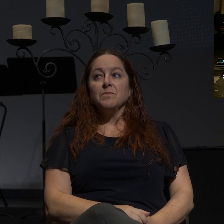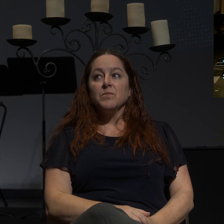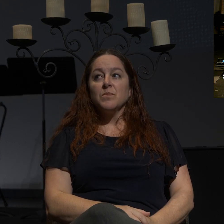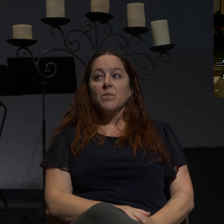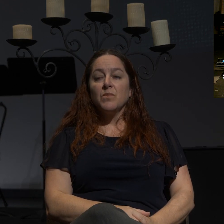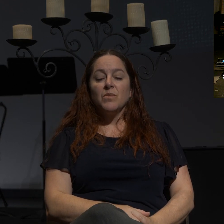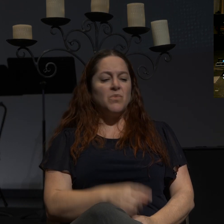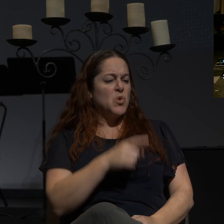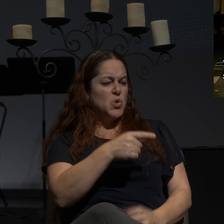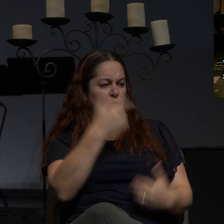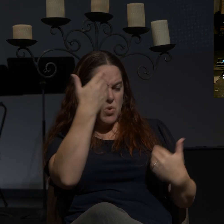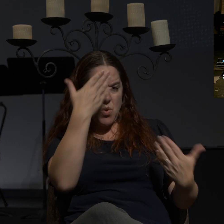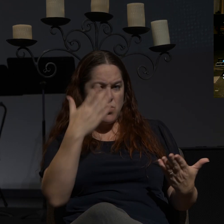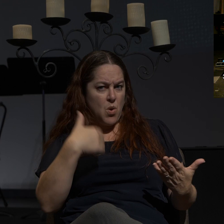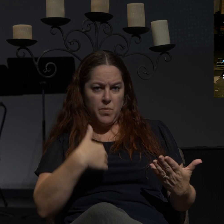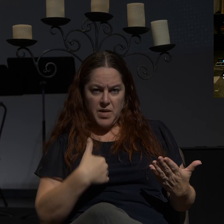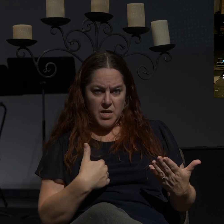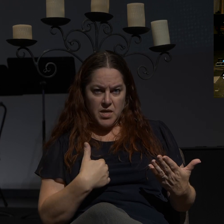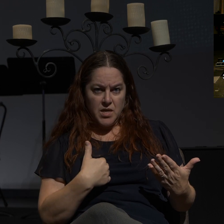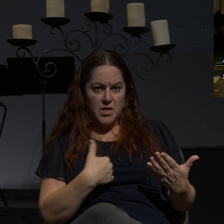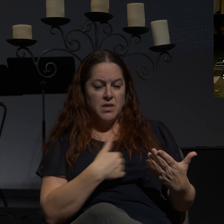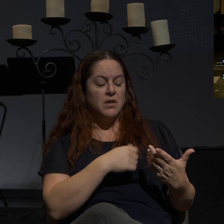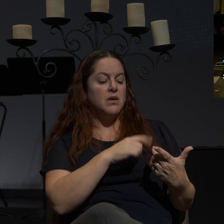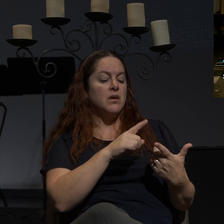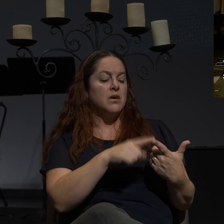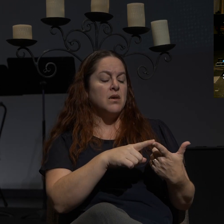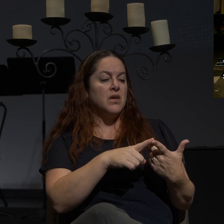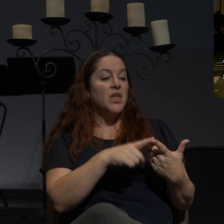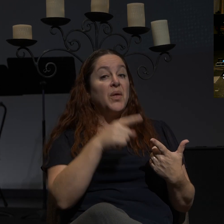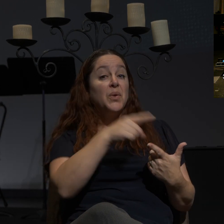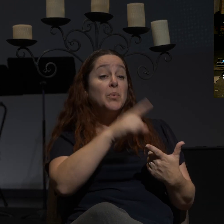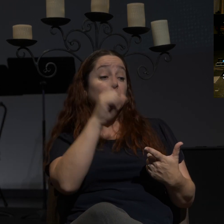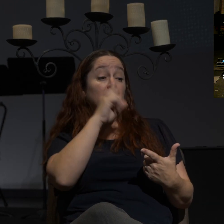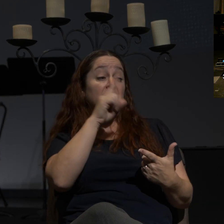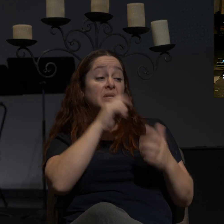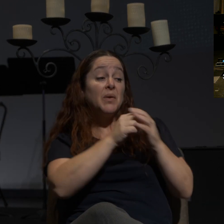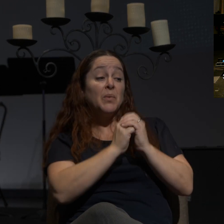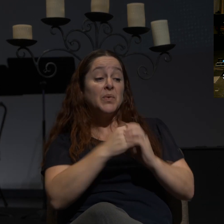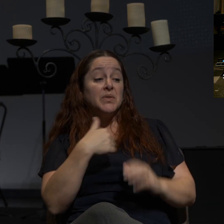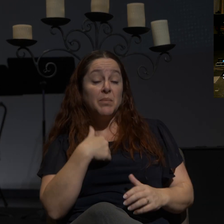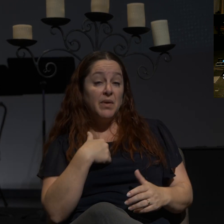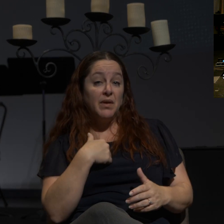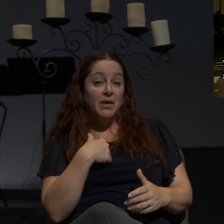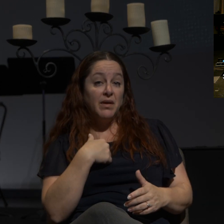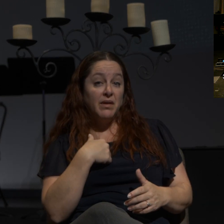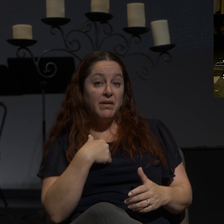You don't really know me. You pretend to worship me.